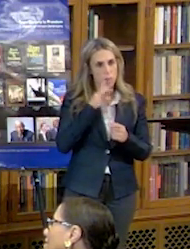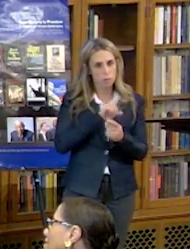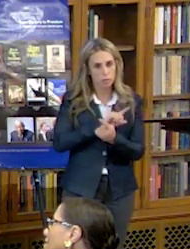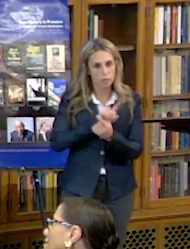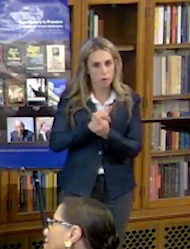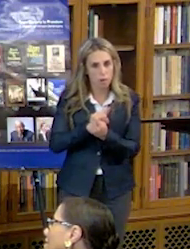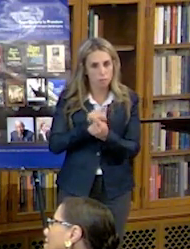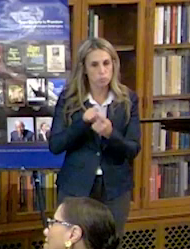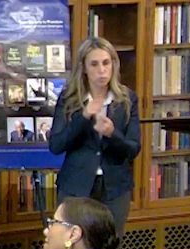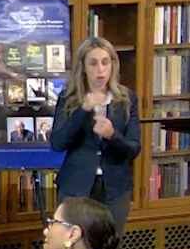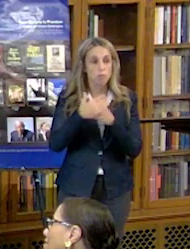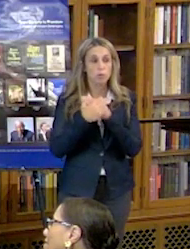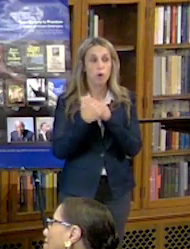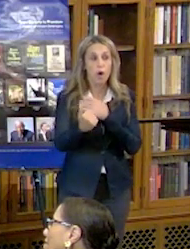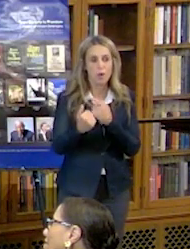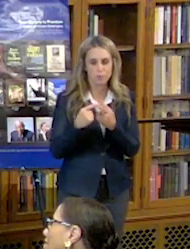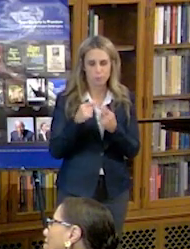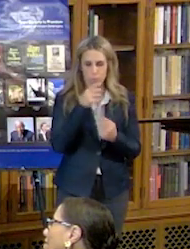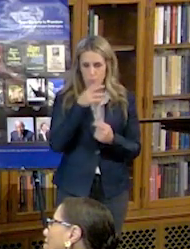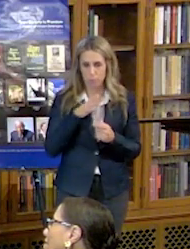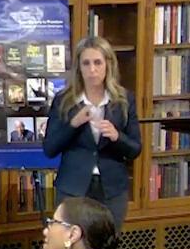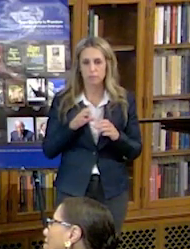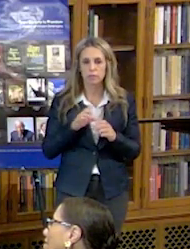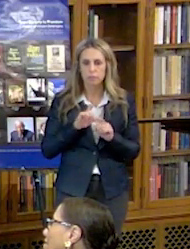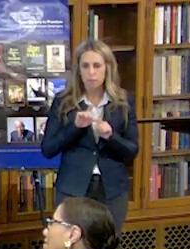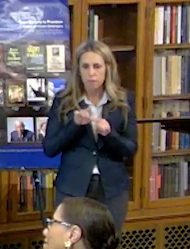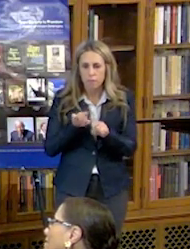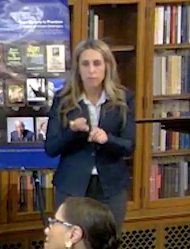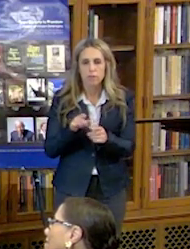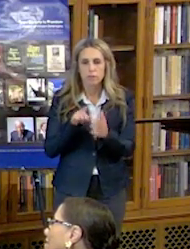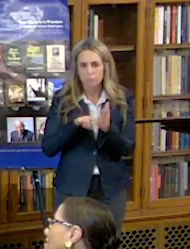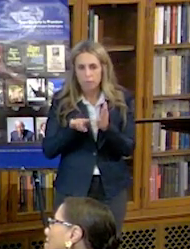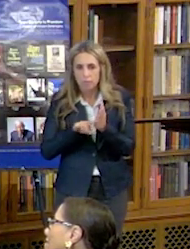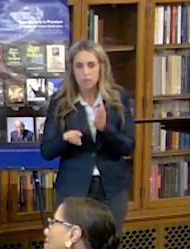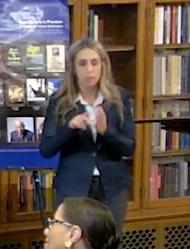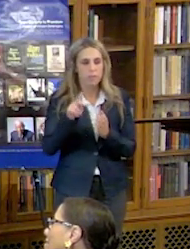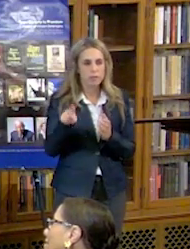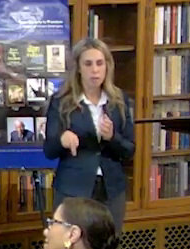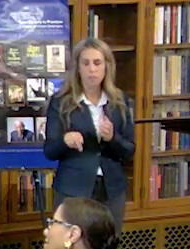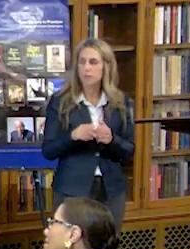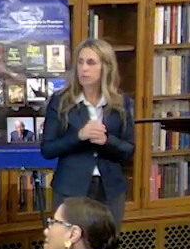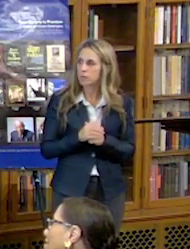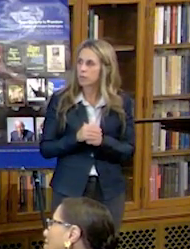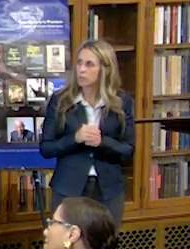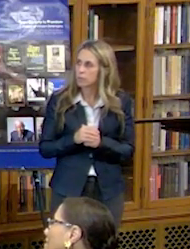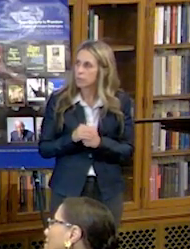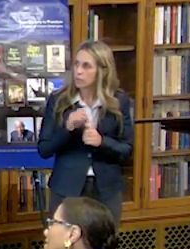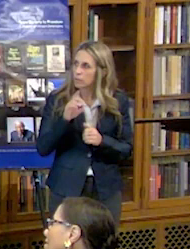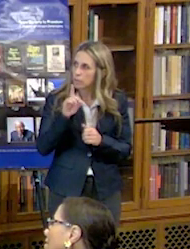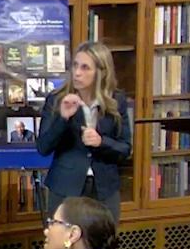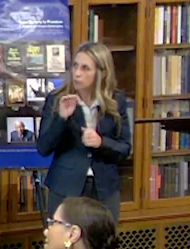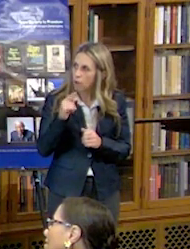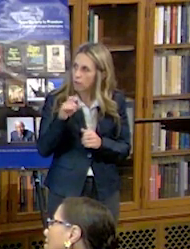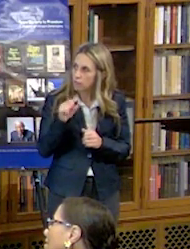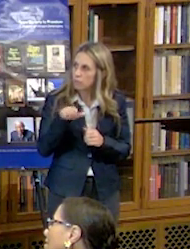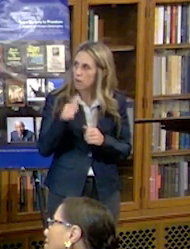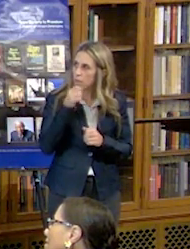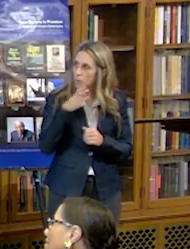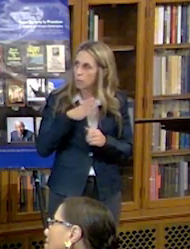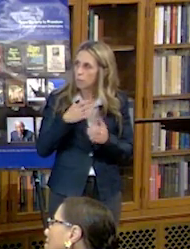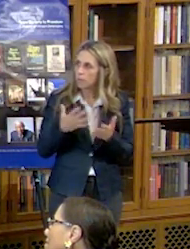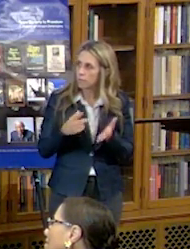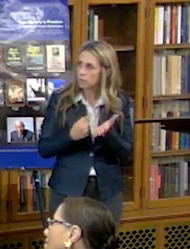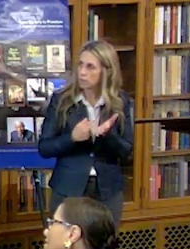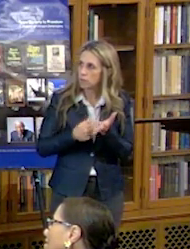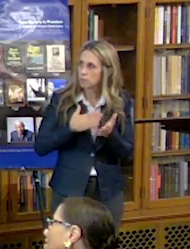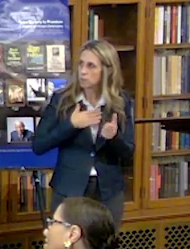called if you will among them the fort and family of Philadelphia Sarah Maps Douglas and other women I discuss